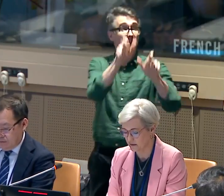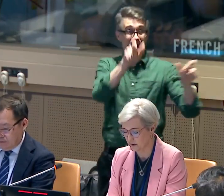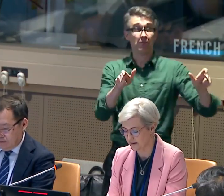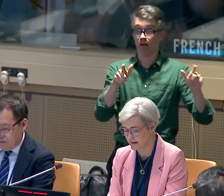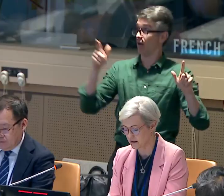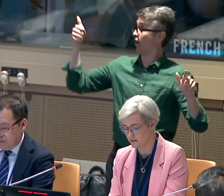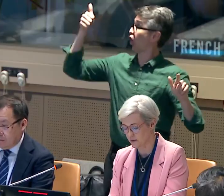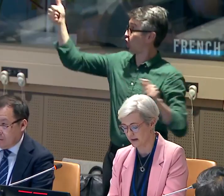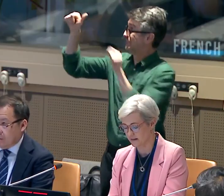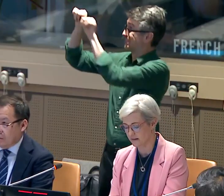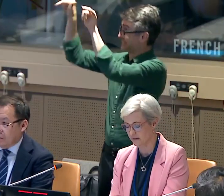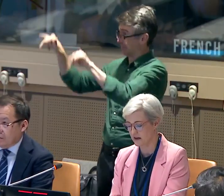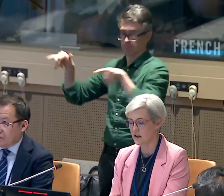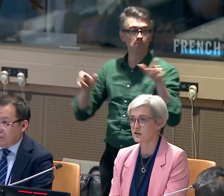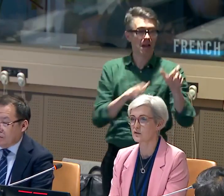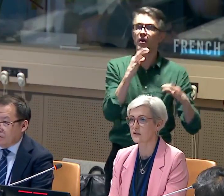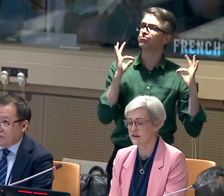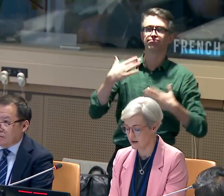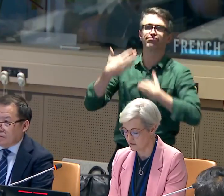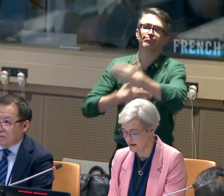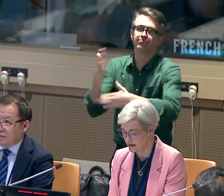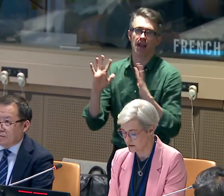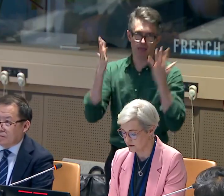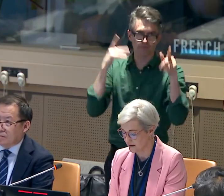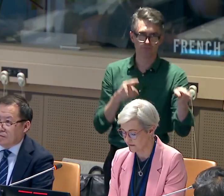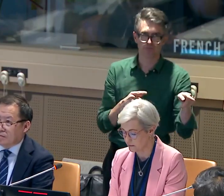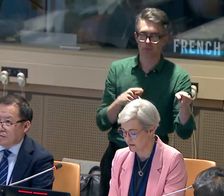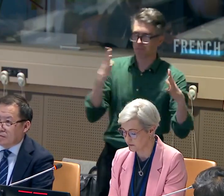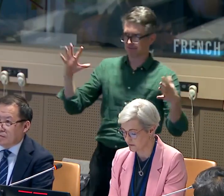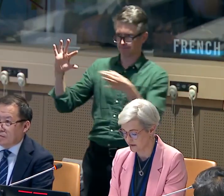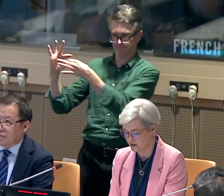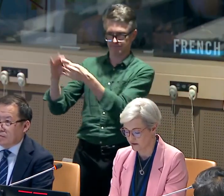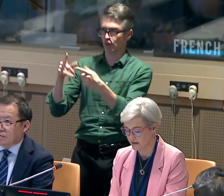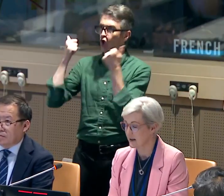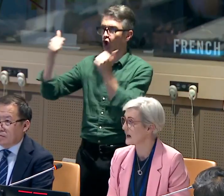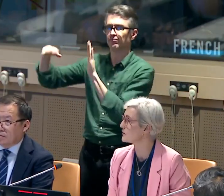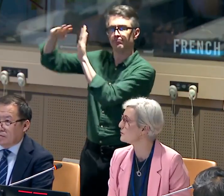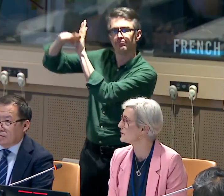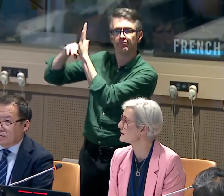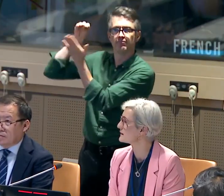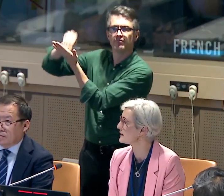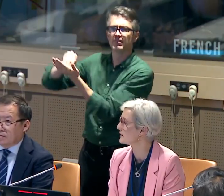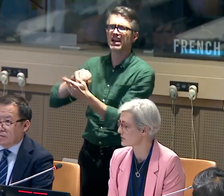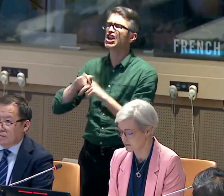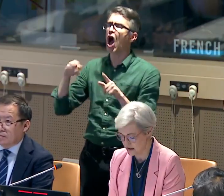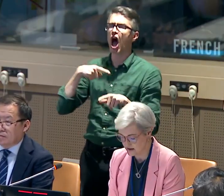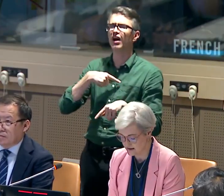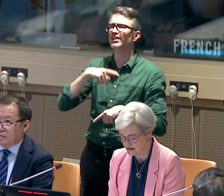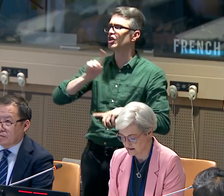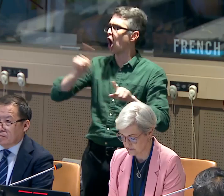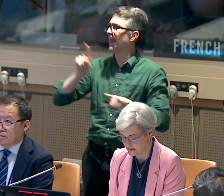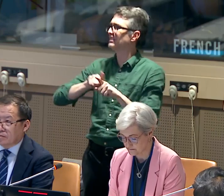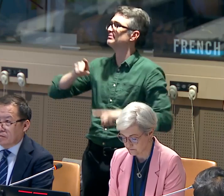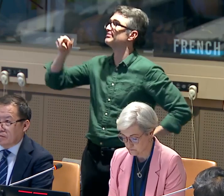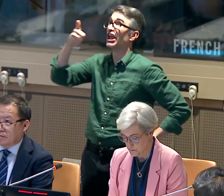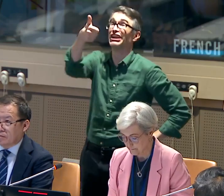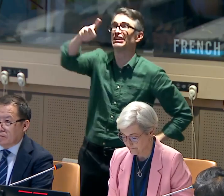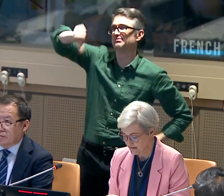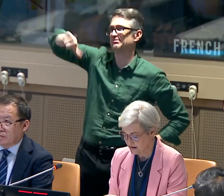selective disability card practices to reliable rights-based procedures and to build information